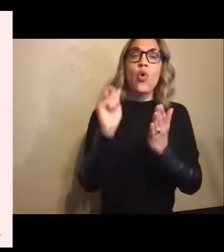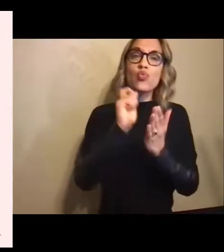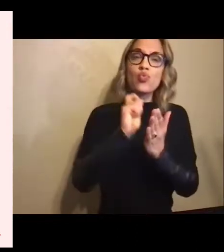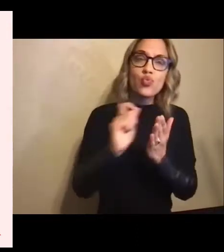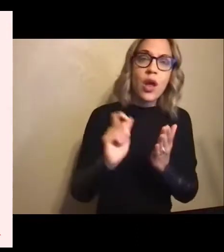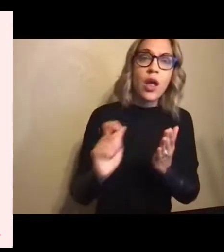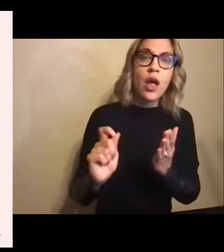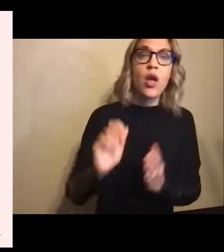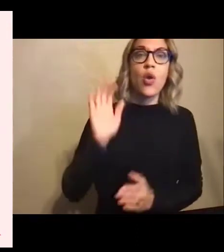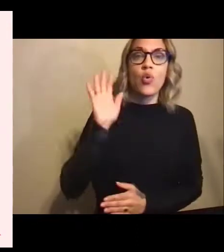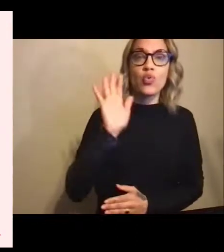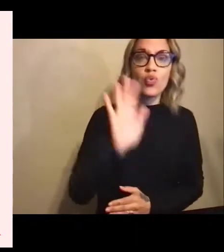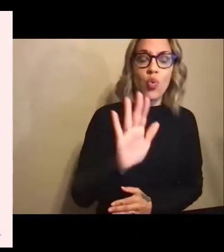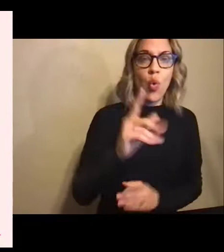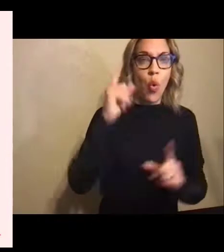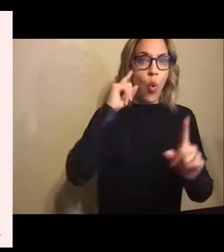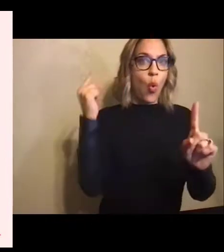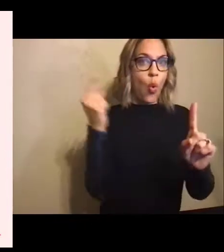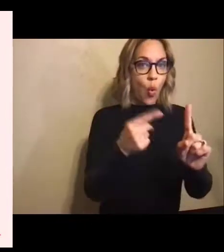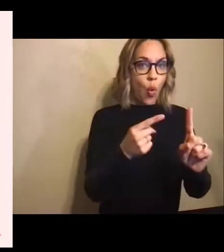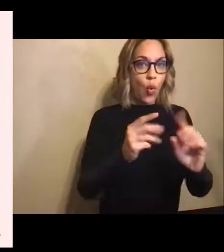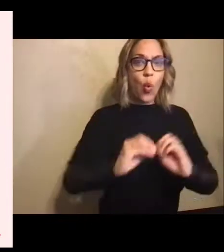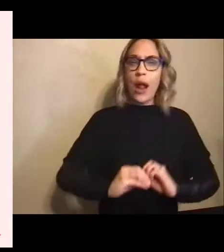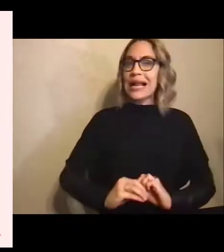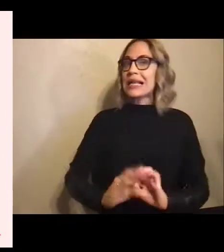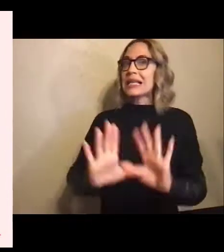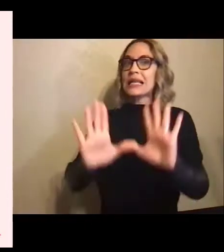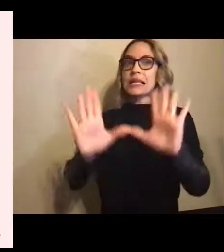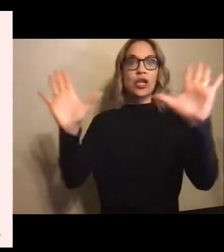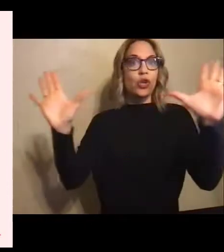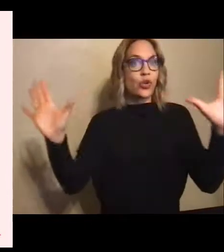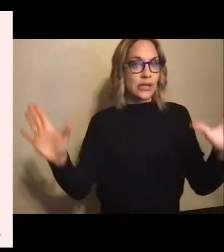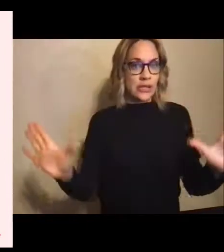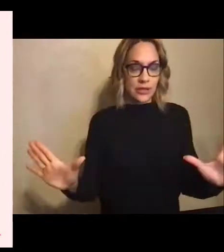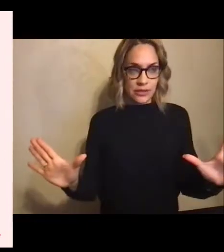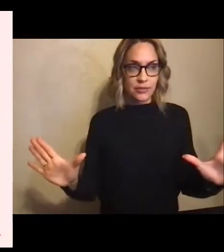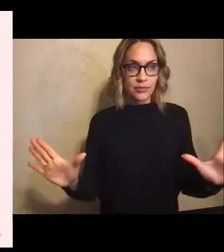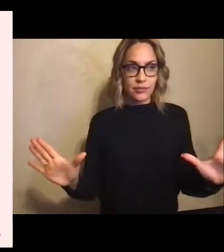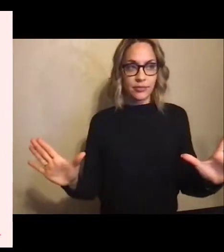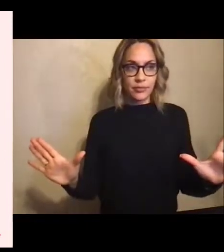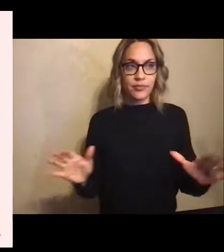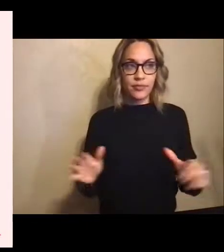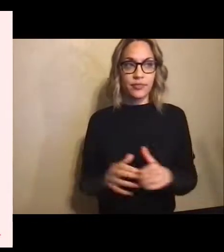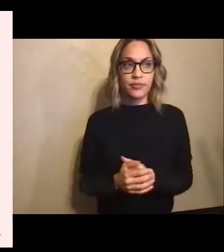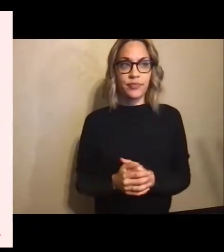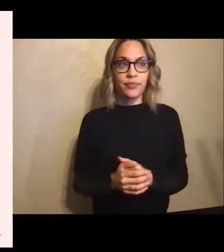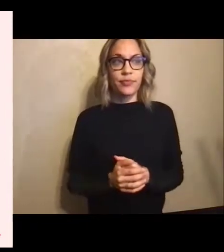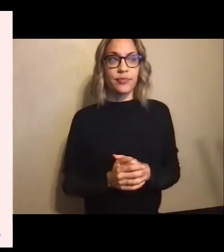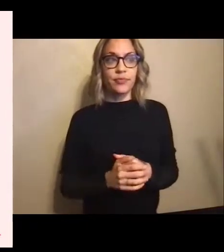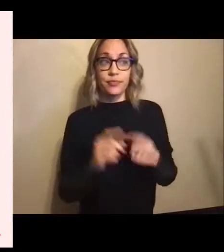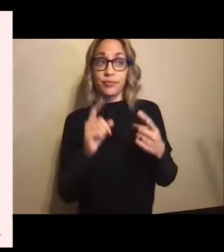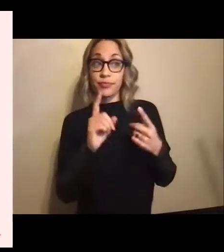Number 1, write clearly defined goals.